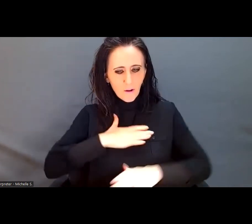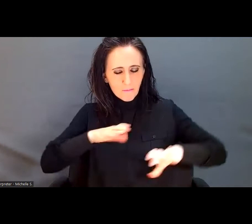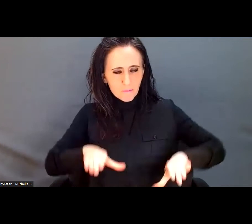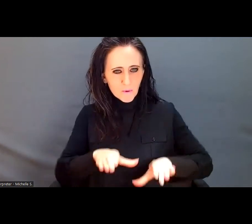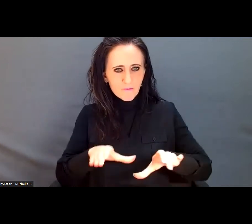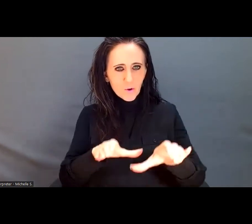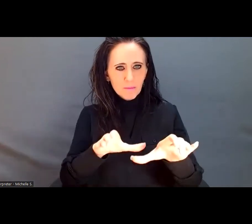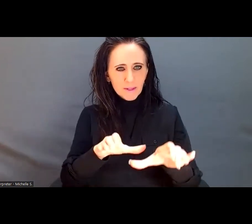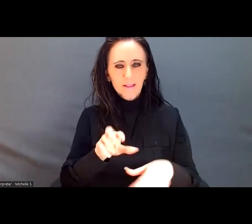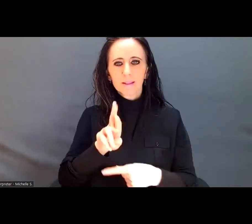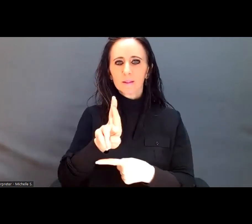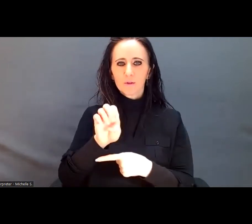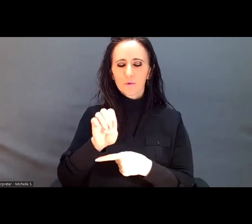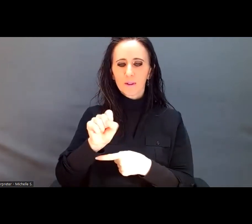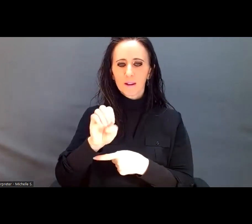our habits.